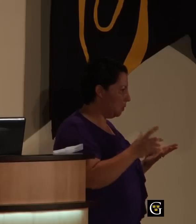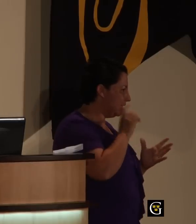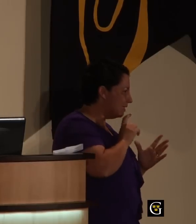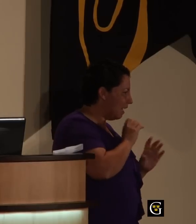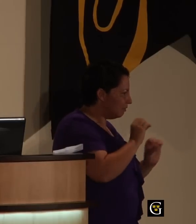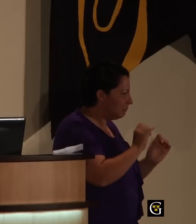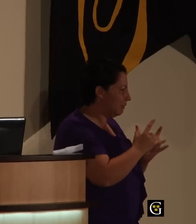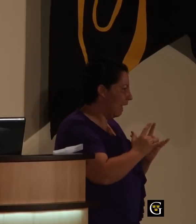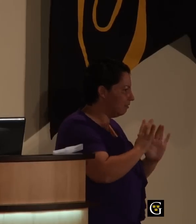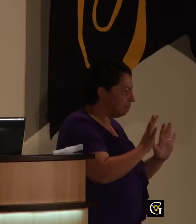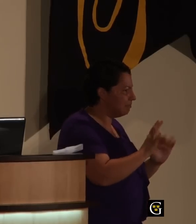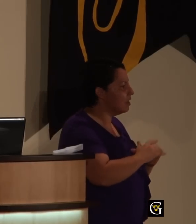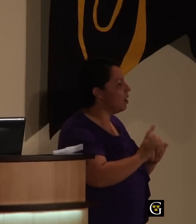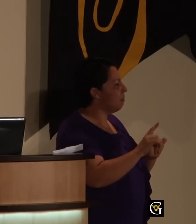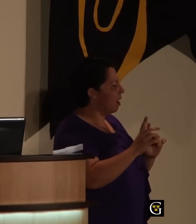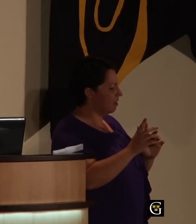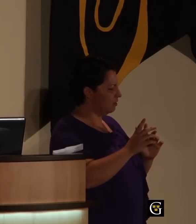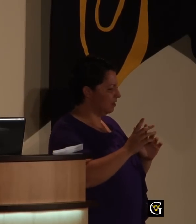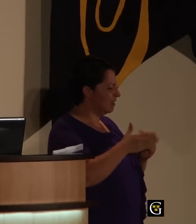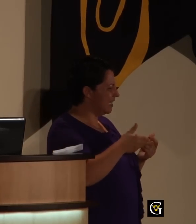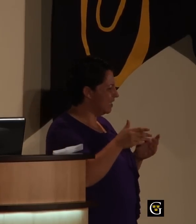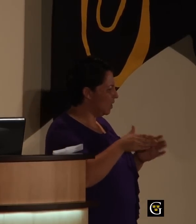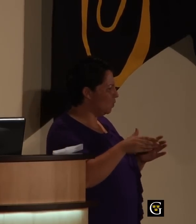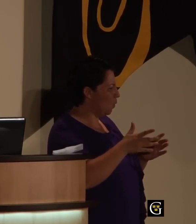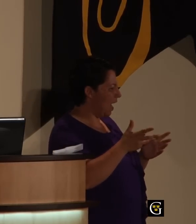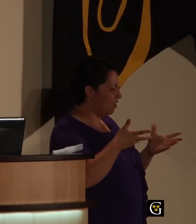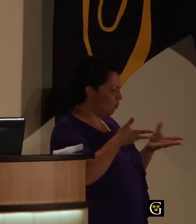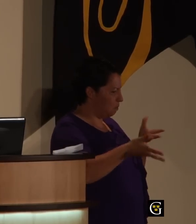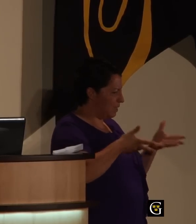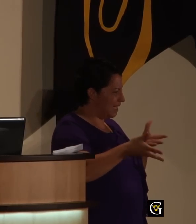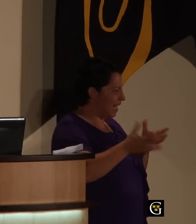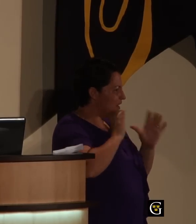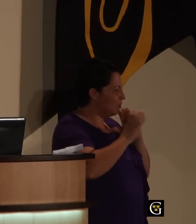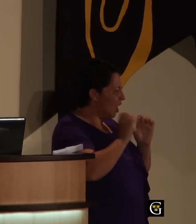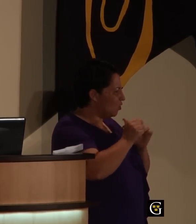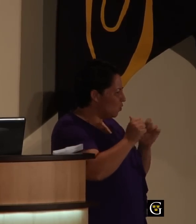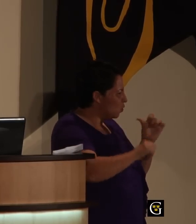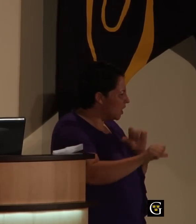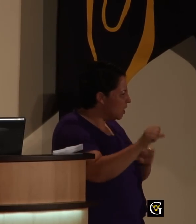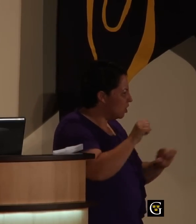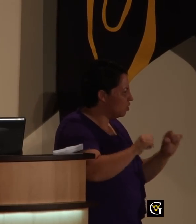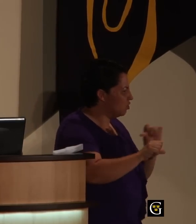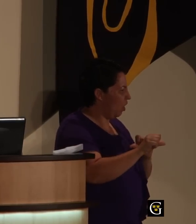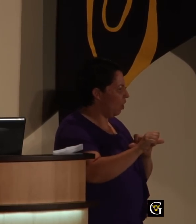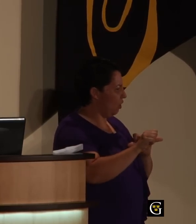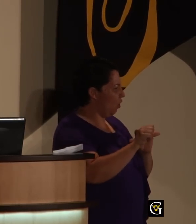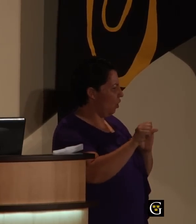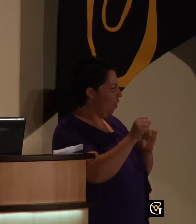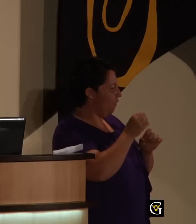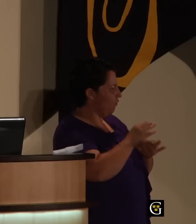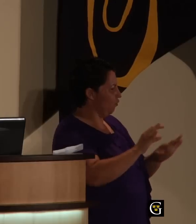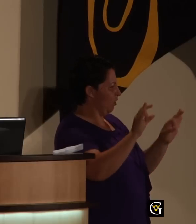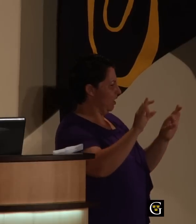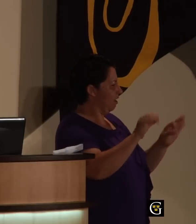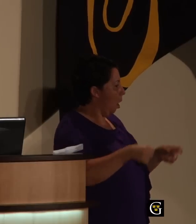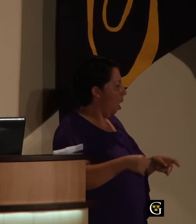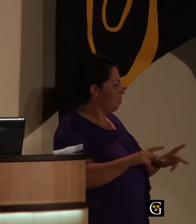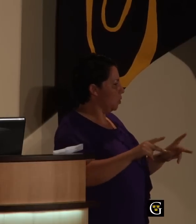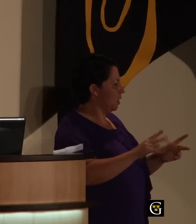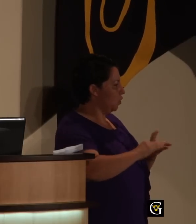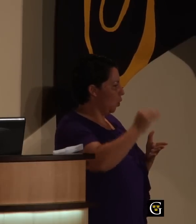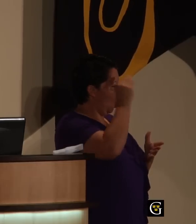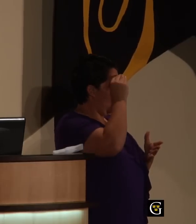And we use them in various ways to mediate our communication with each other. And I thought that this was an opportunity for me to